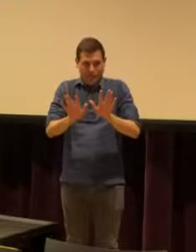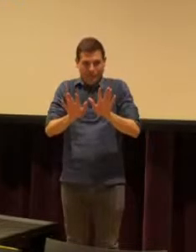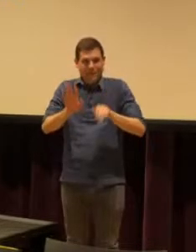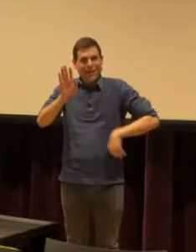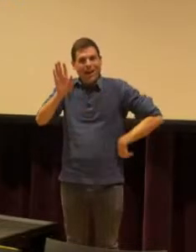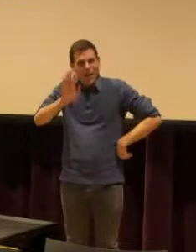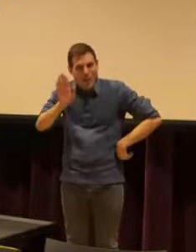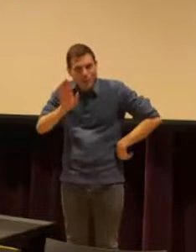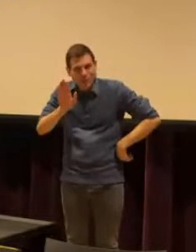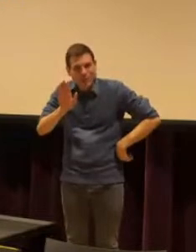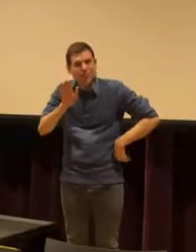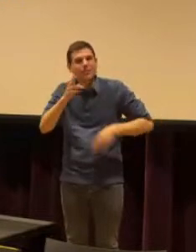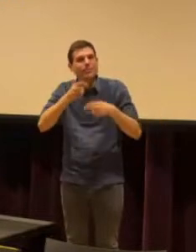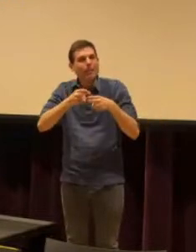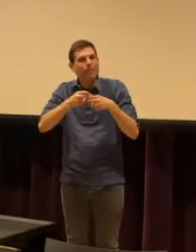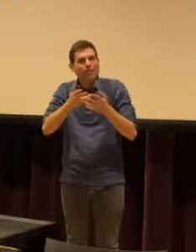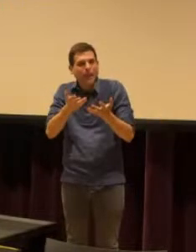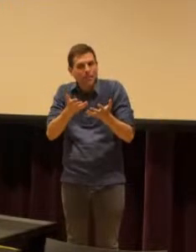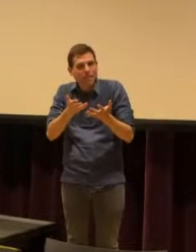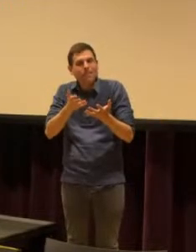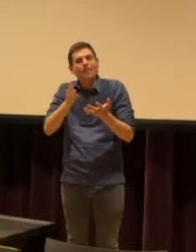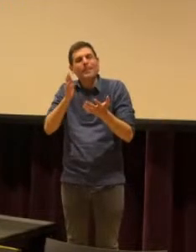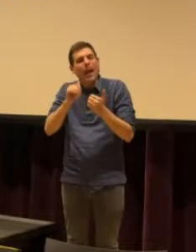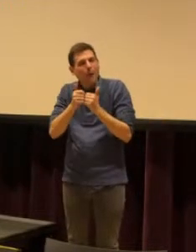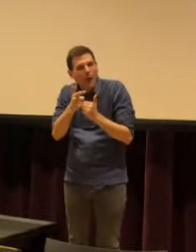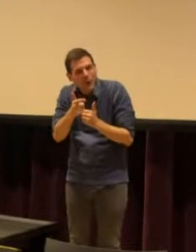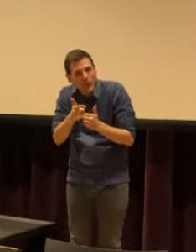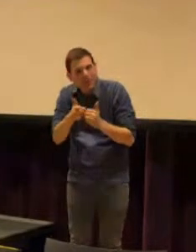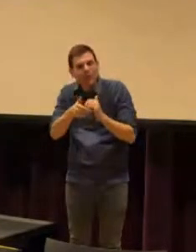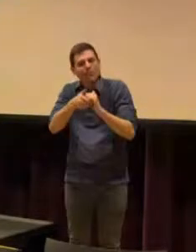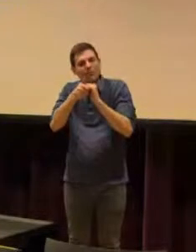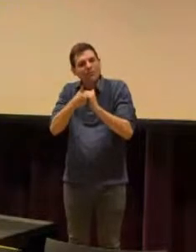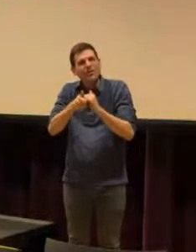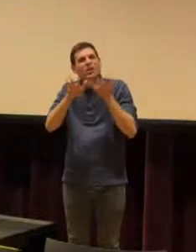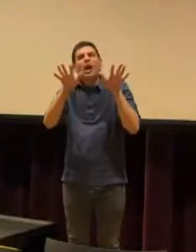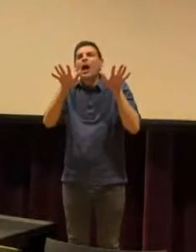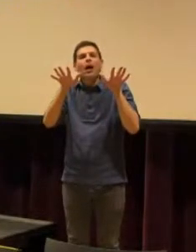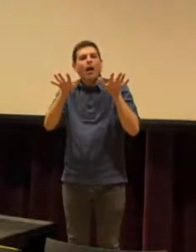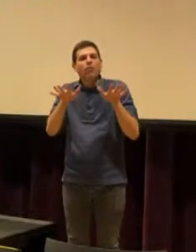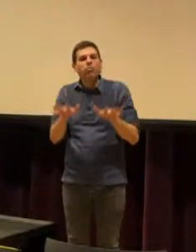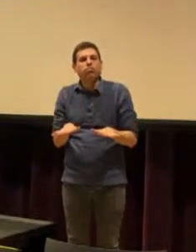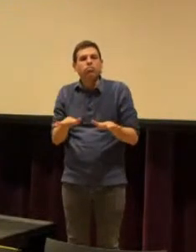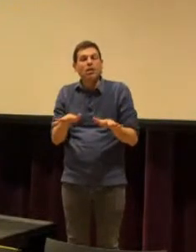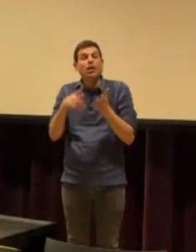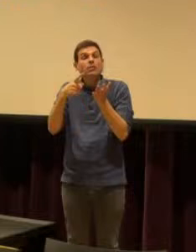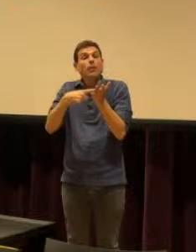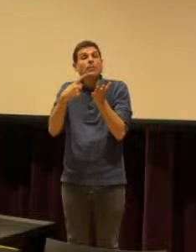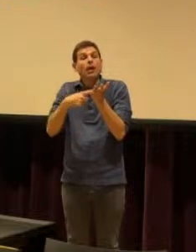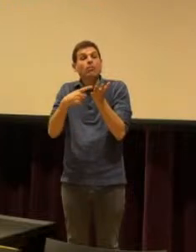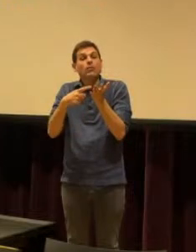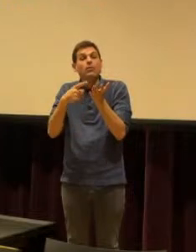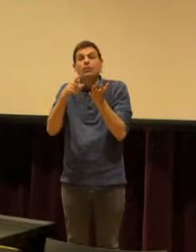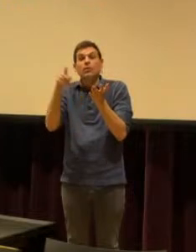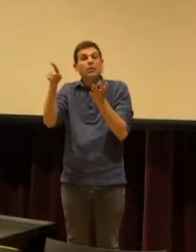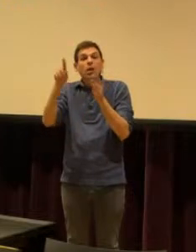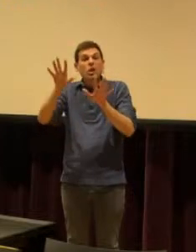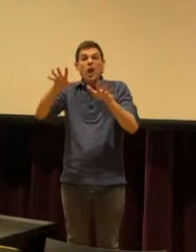Like really trying to, again, a lot of the times we're going to be seen not as people, but as